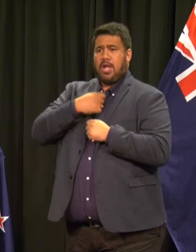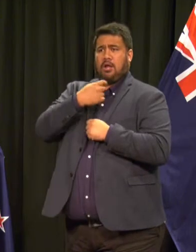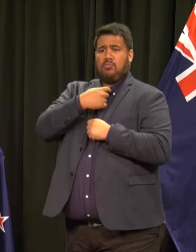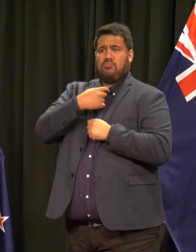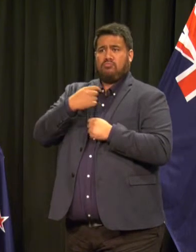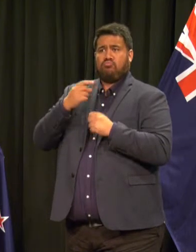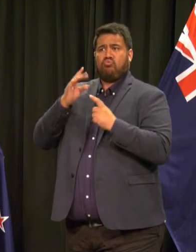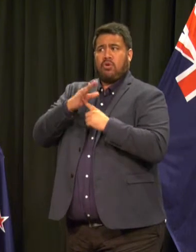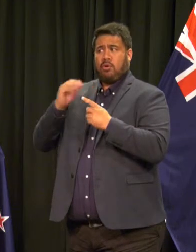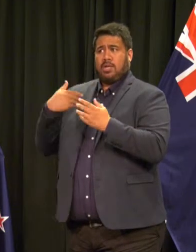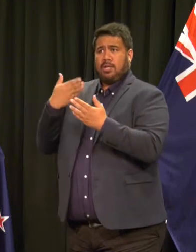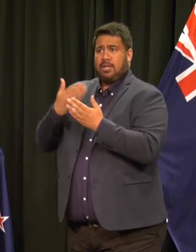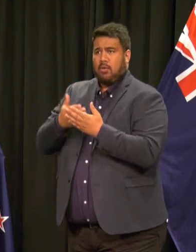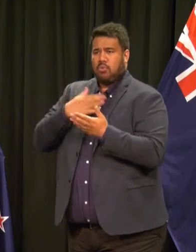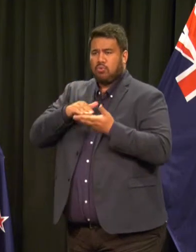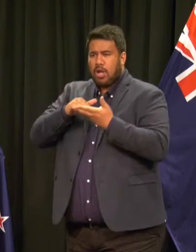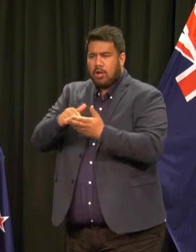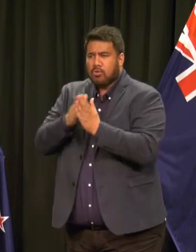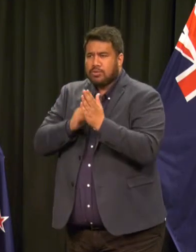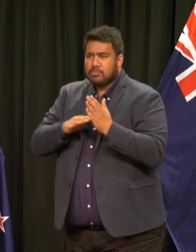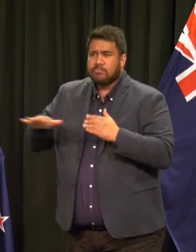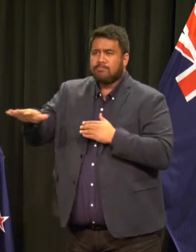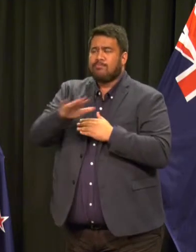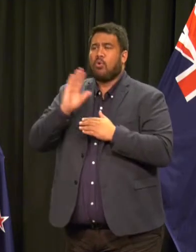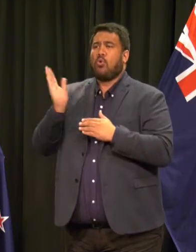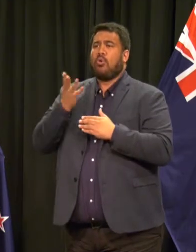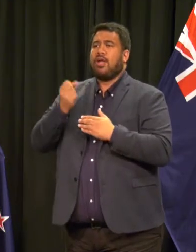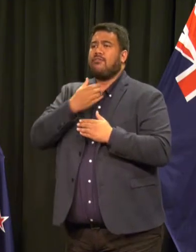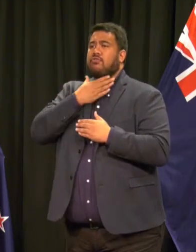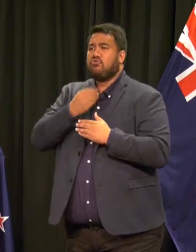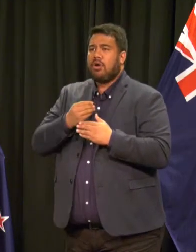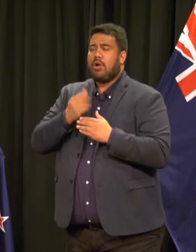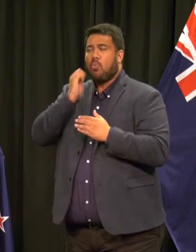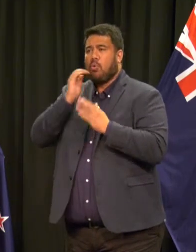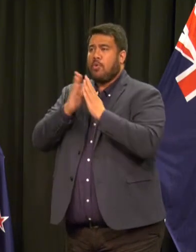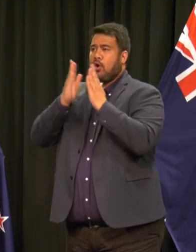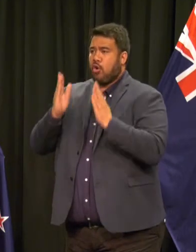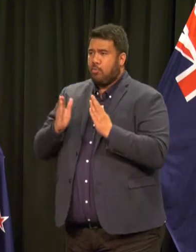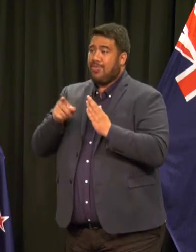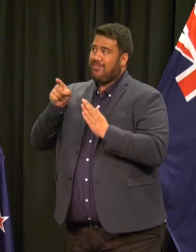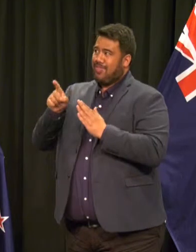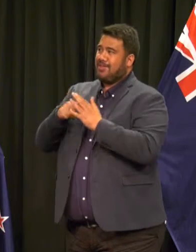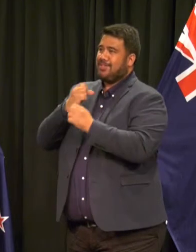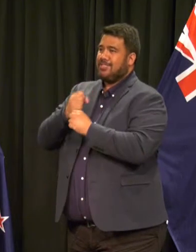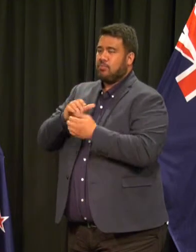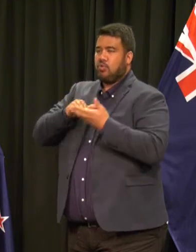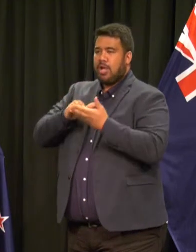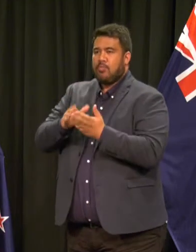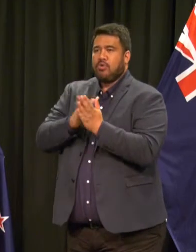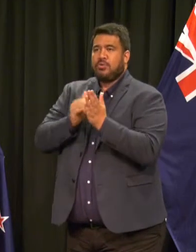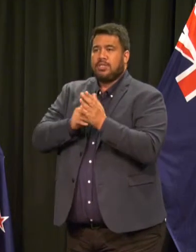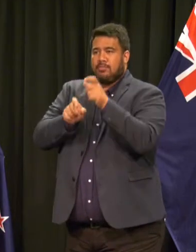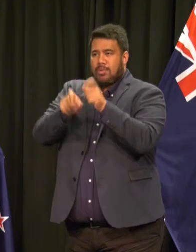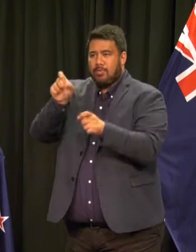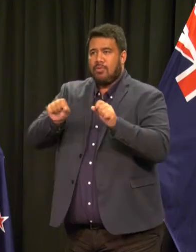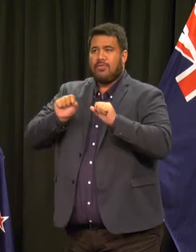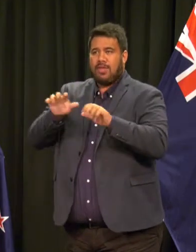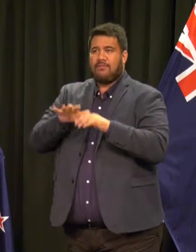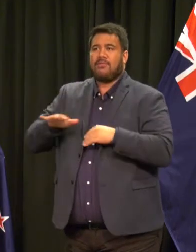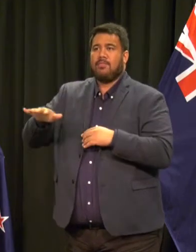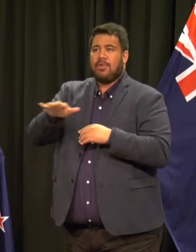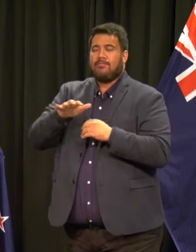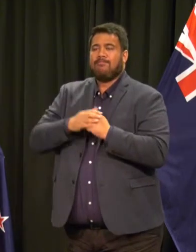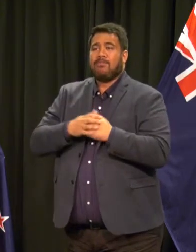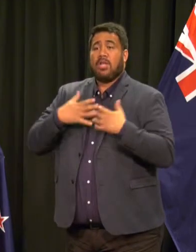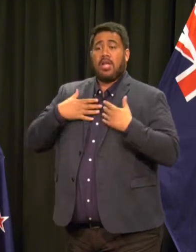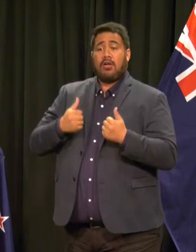New Zealanders having a warm and dry home to improve the well-being of our citizens and their families. The Healthy